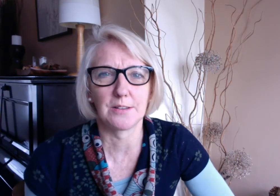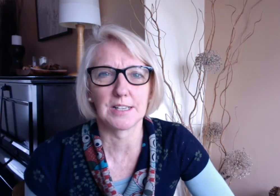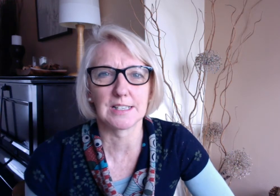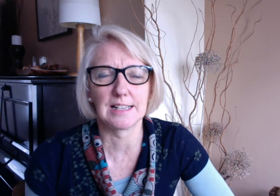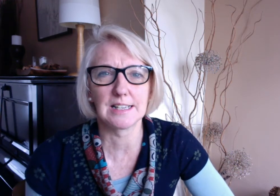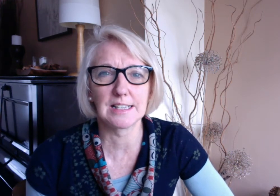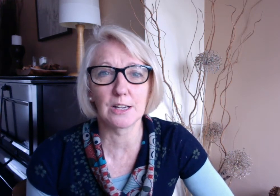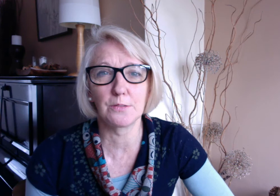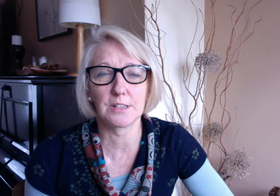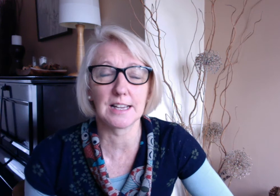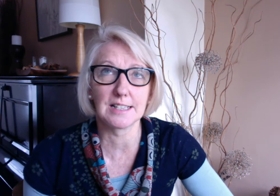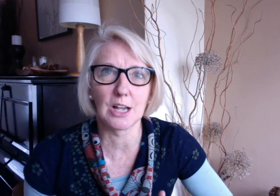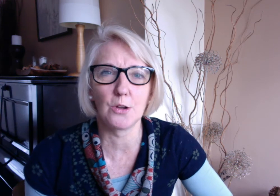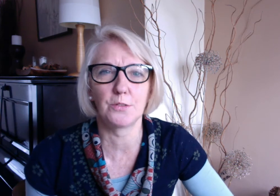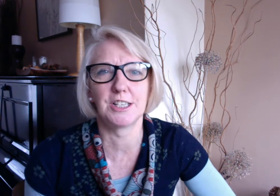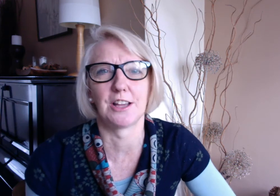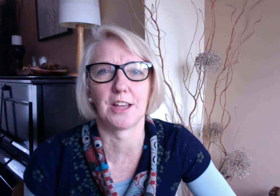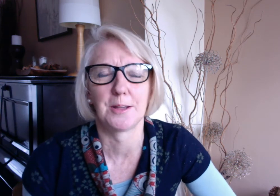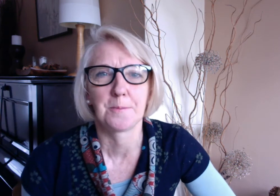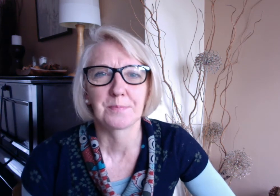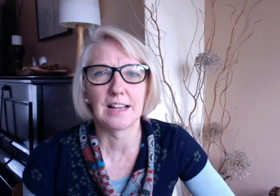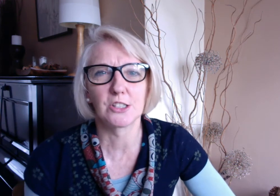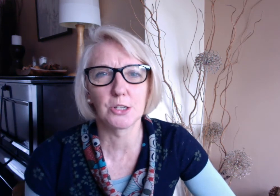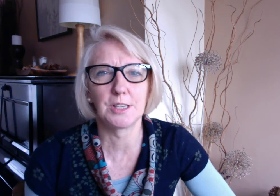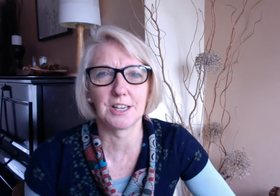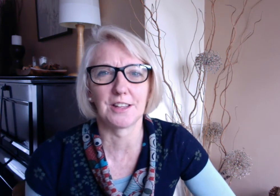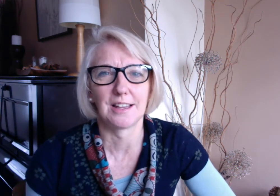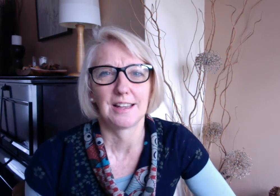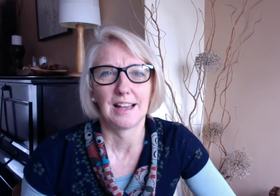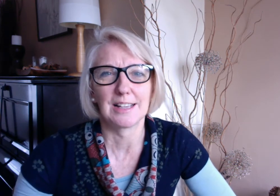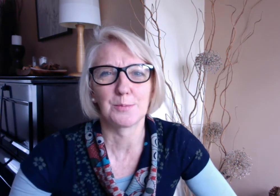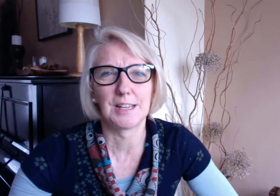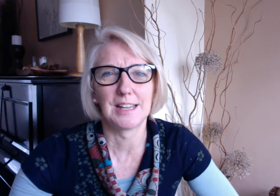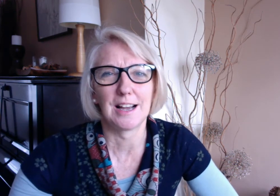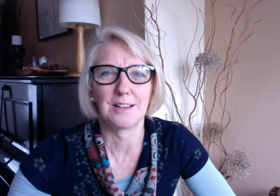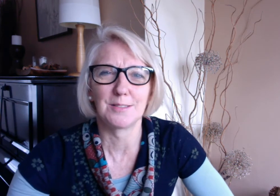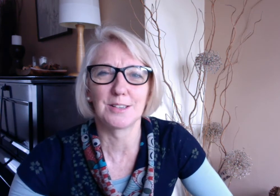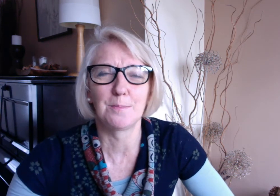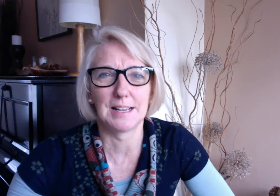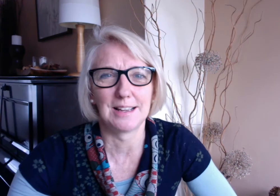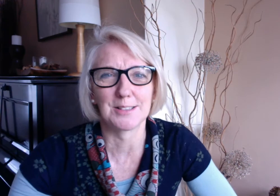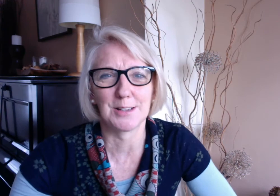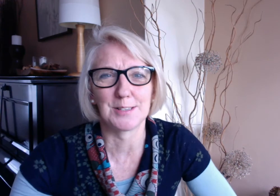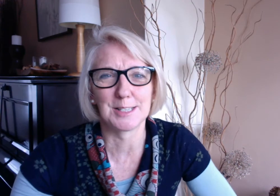service and sing this over, say this over each other and to each other as we complete our service this